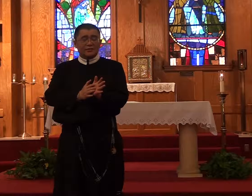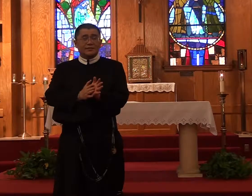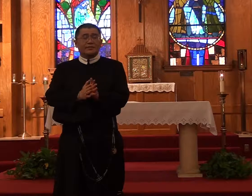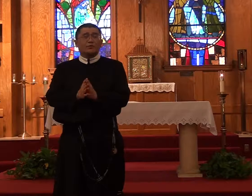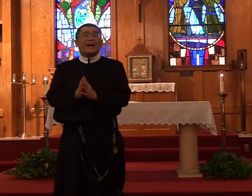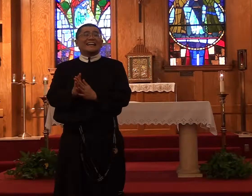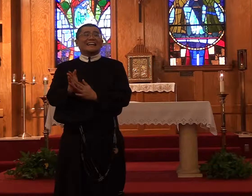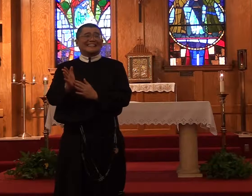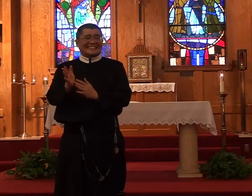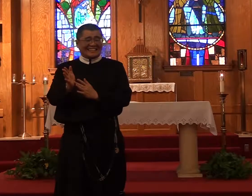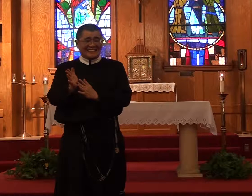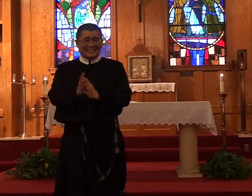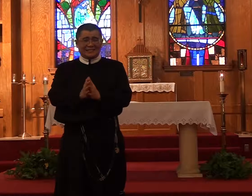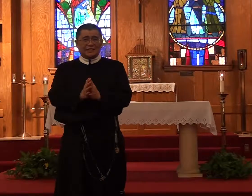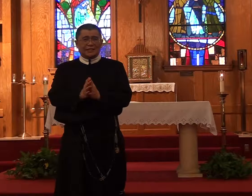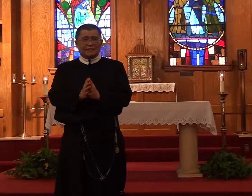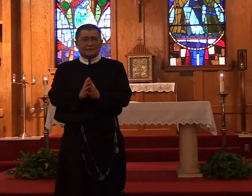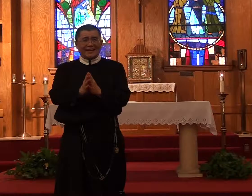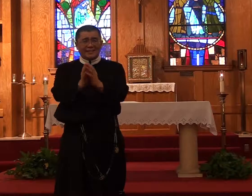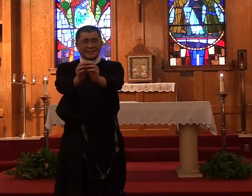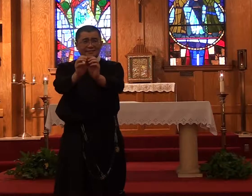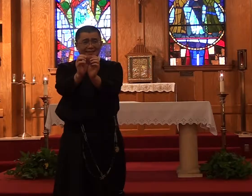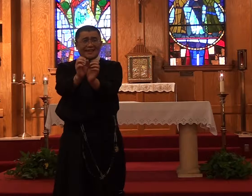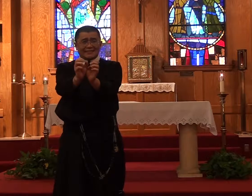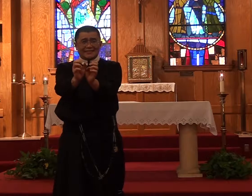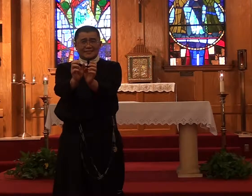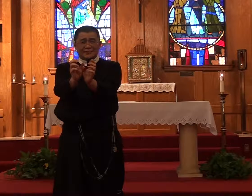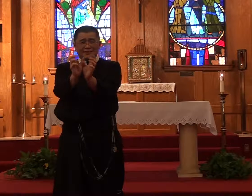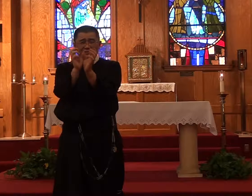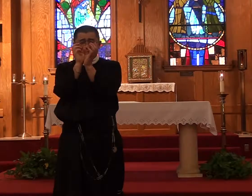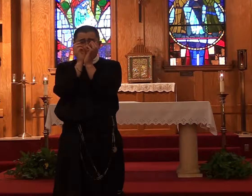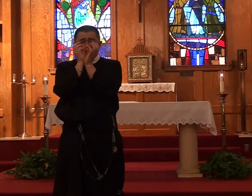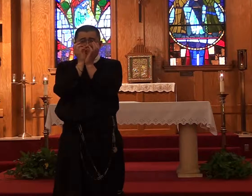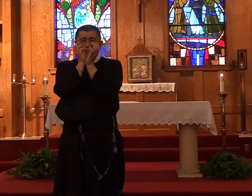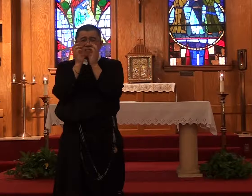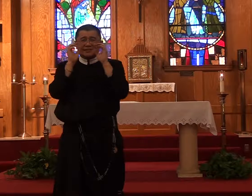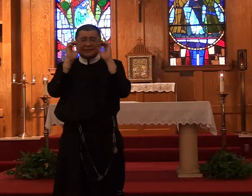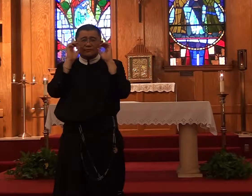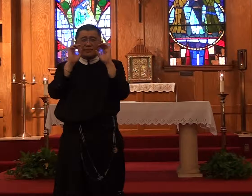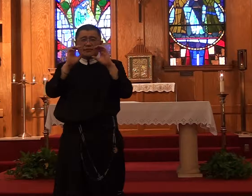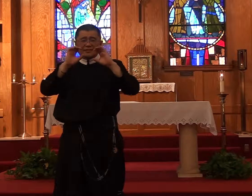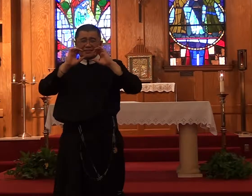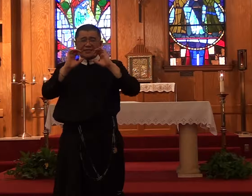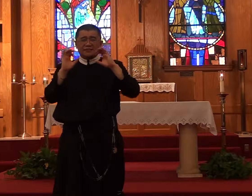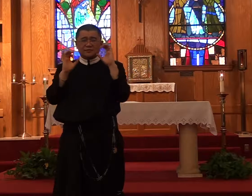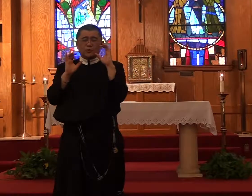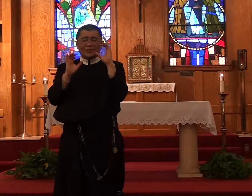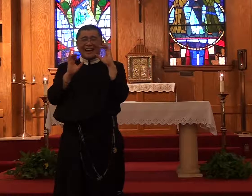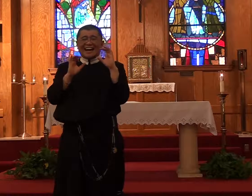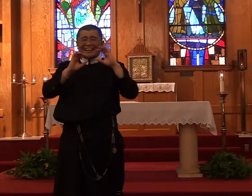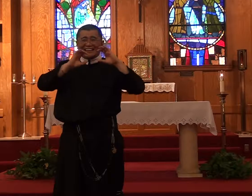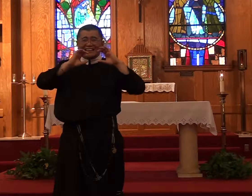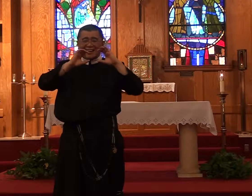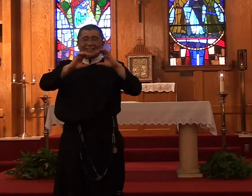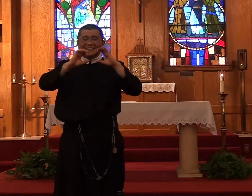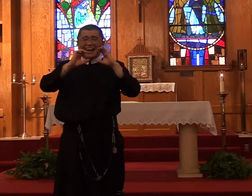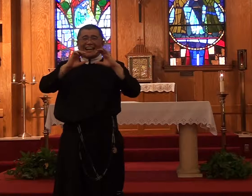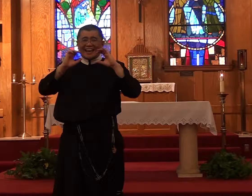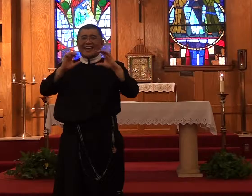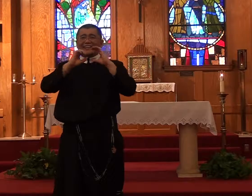ultimate, but what is sin? By nature, in essence, what stands in the middle, at the center of the word I, S-I-N?